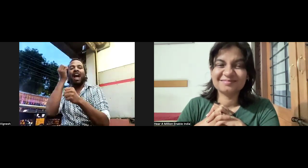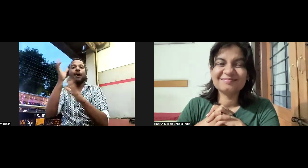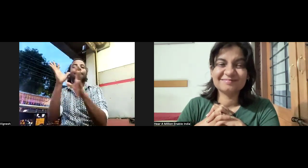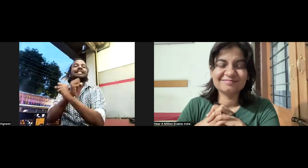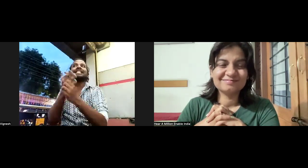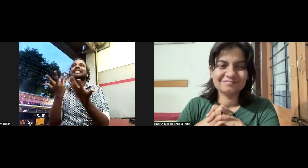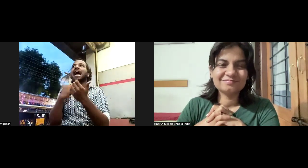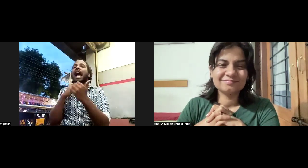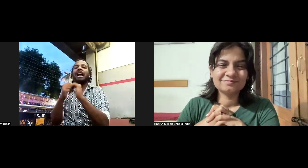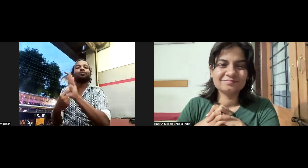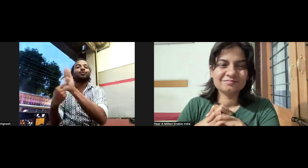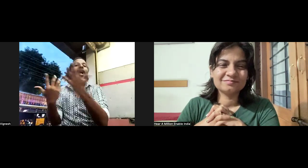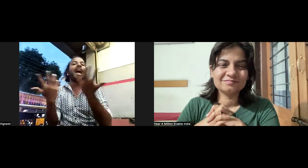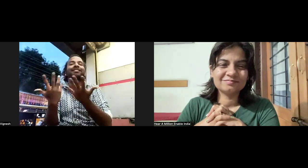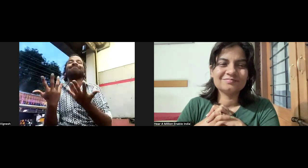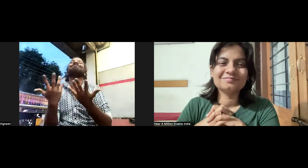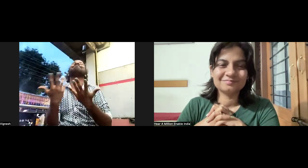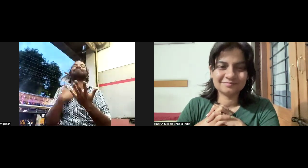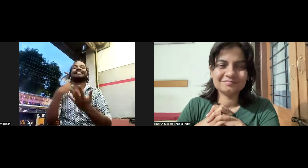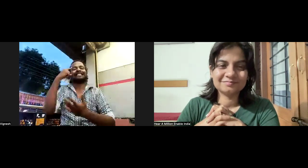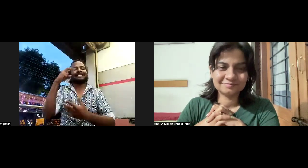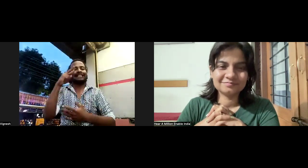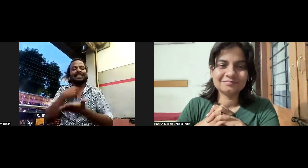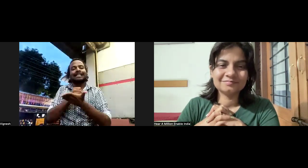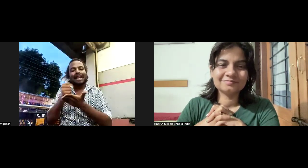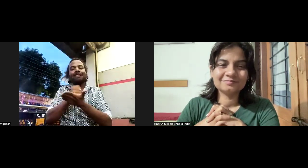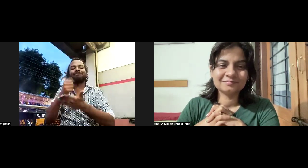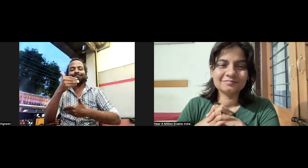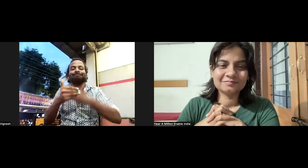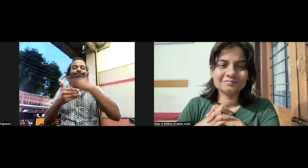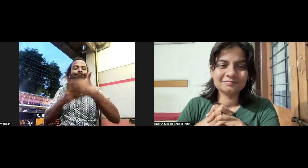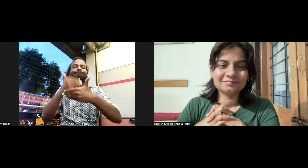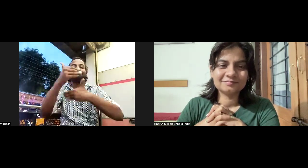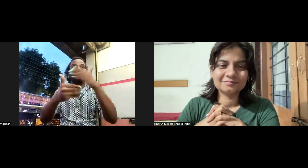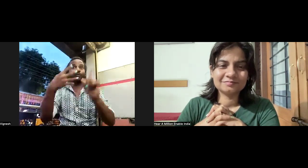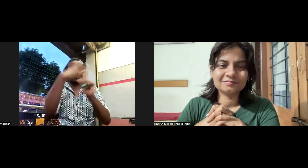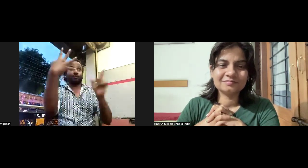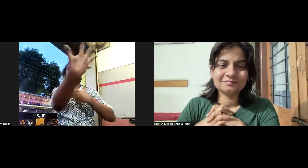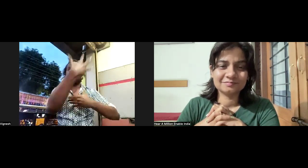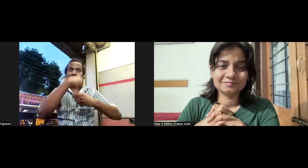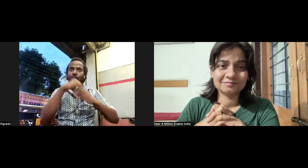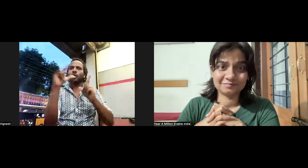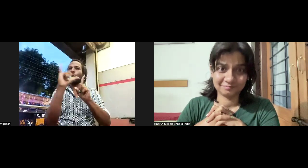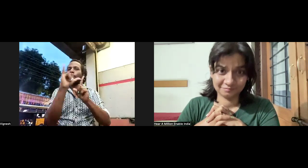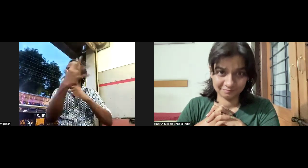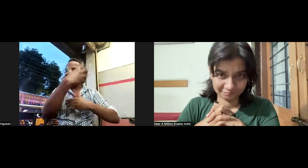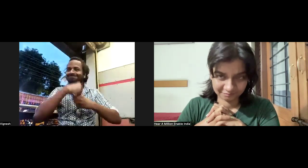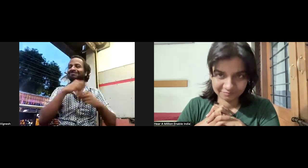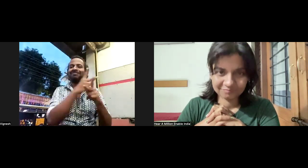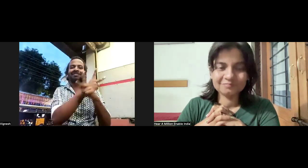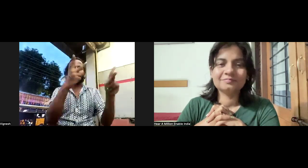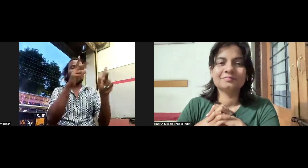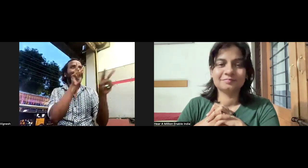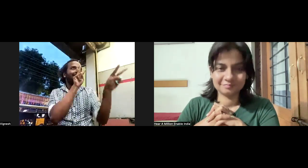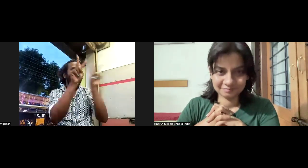temples. Parents are not aware, and I didn't have enough resources to explain.